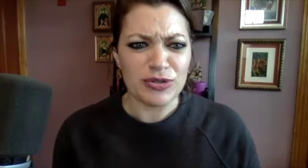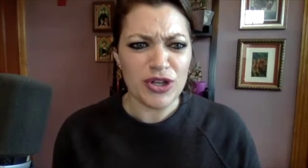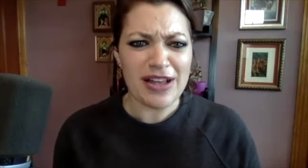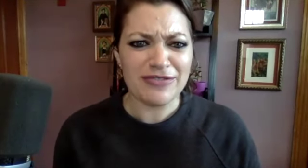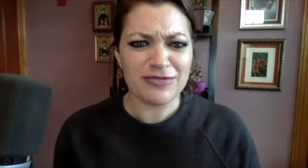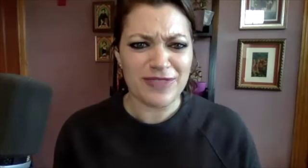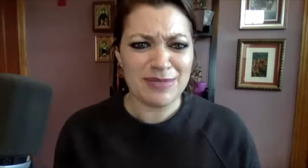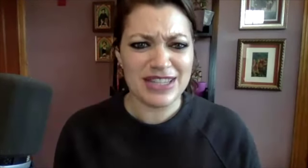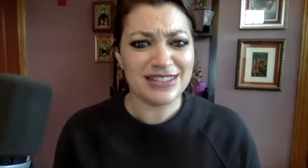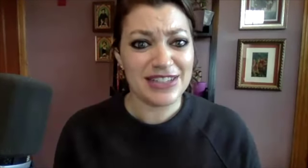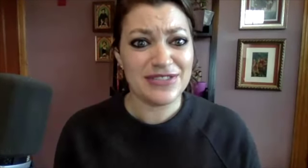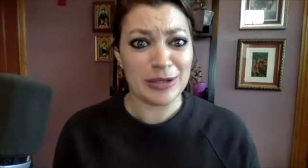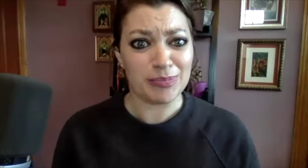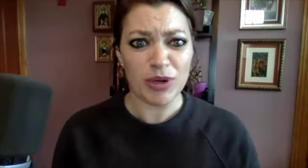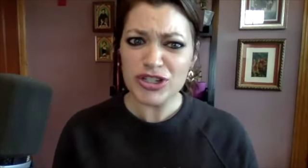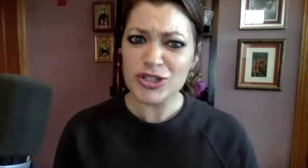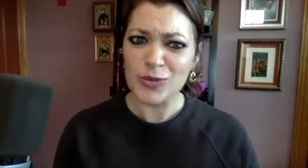you have family that lives in a bush? What?